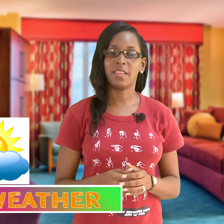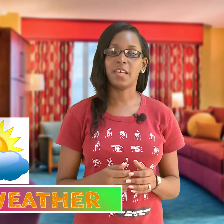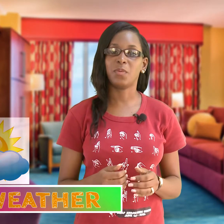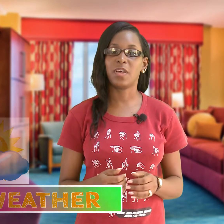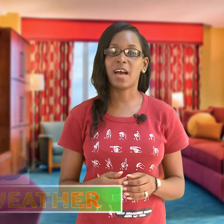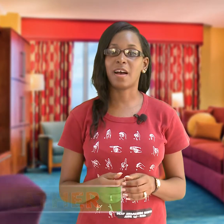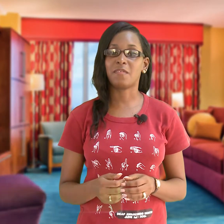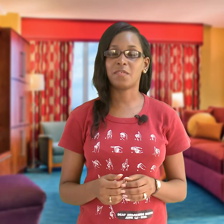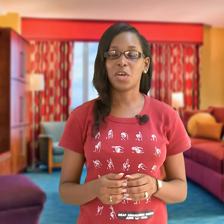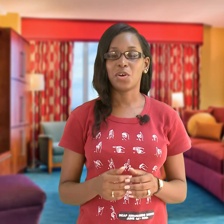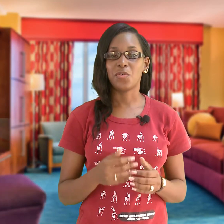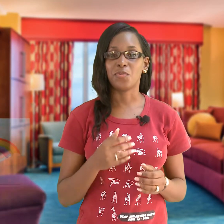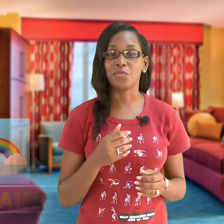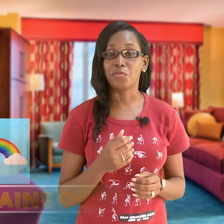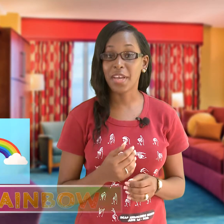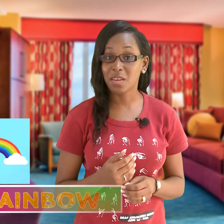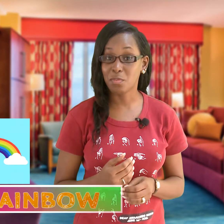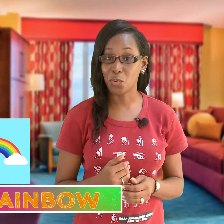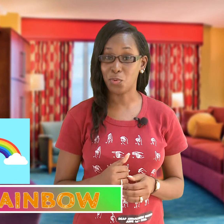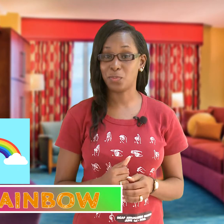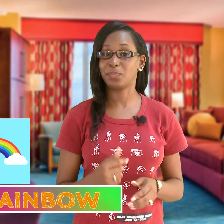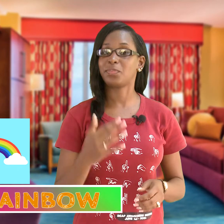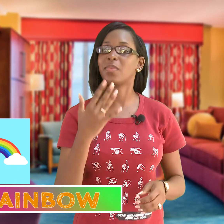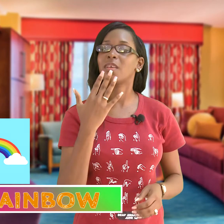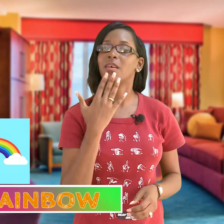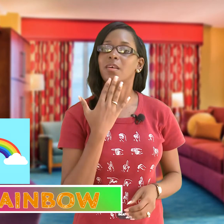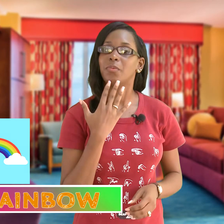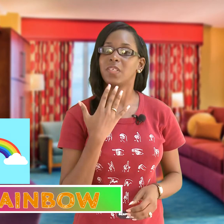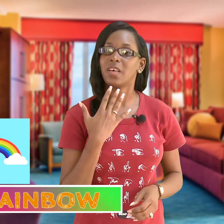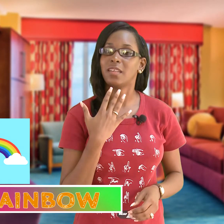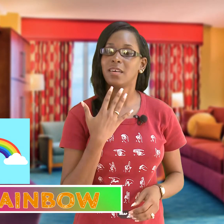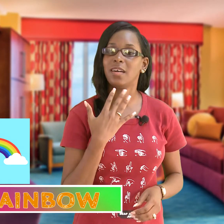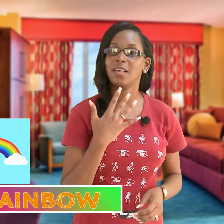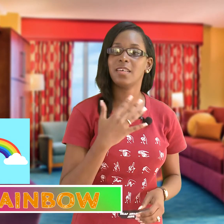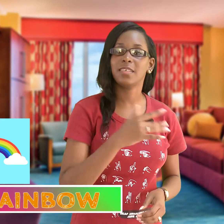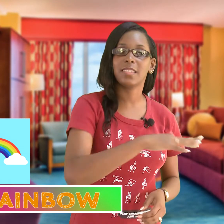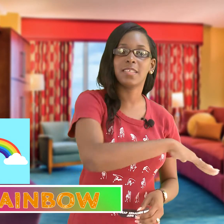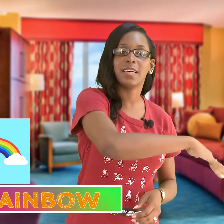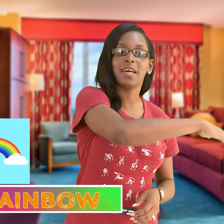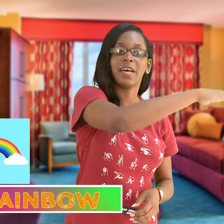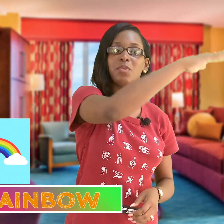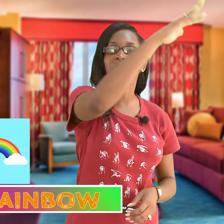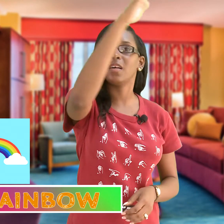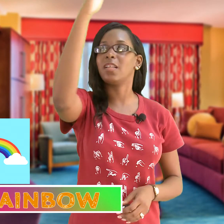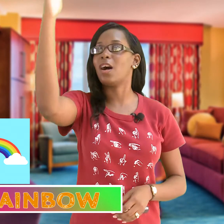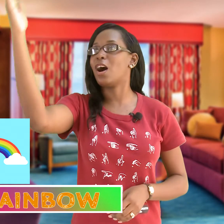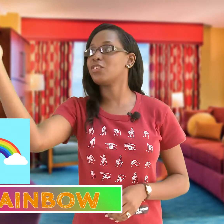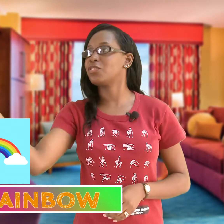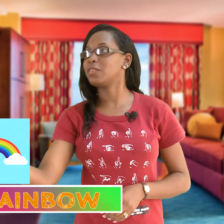And then we have rainbow. We sign colors and we make a little arch.